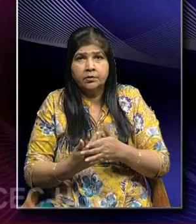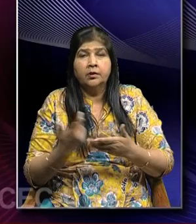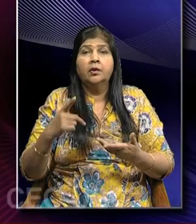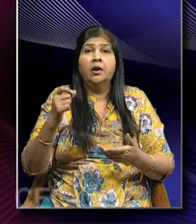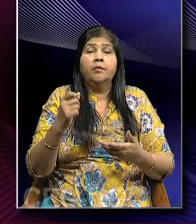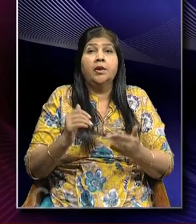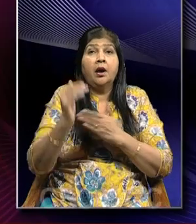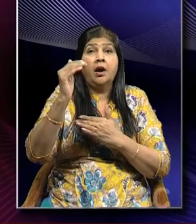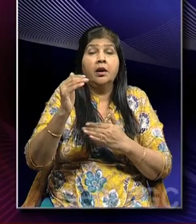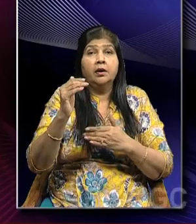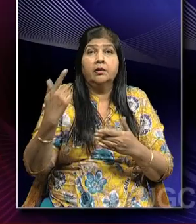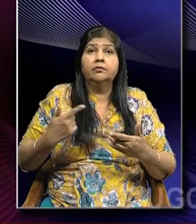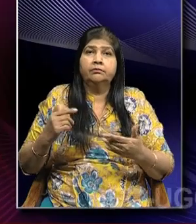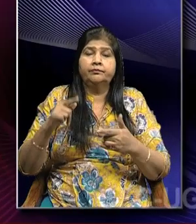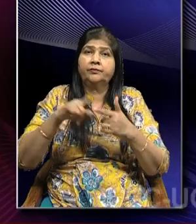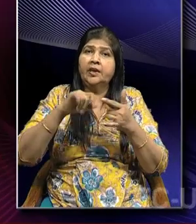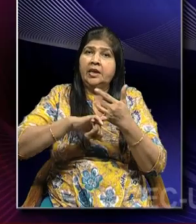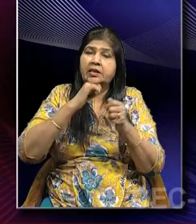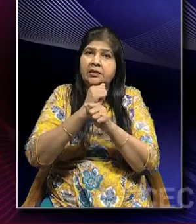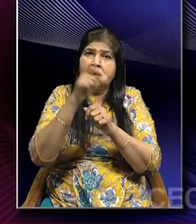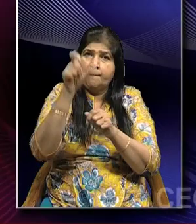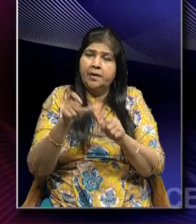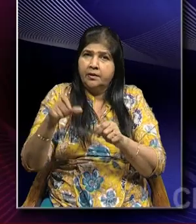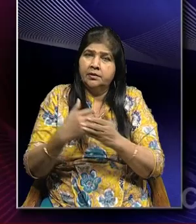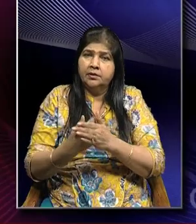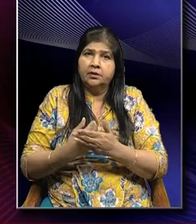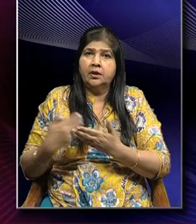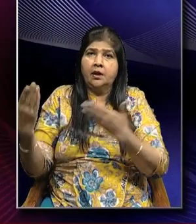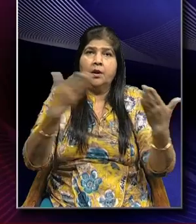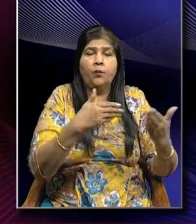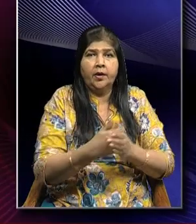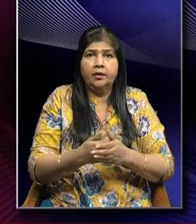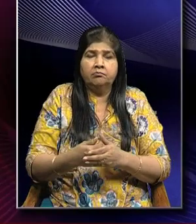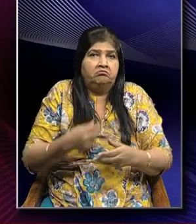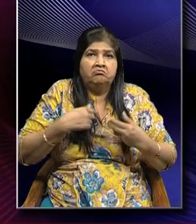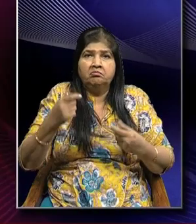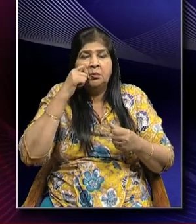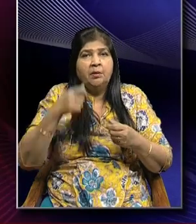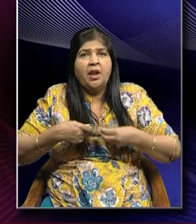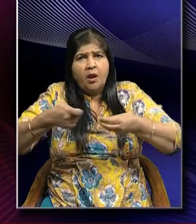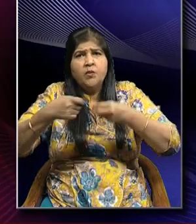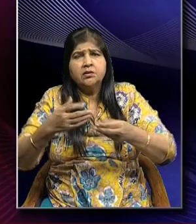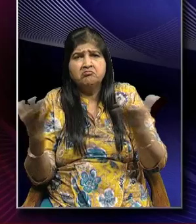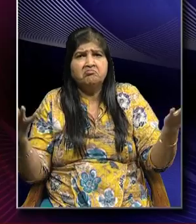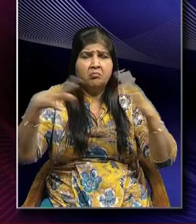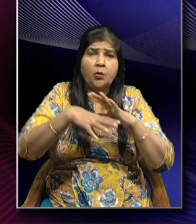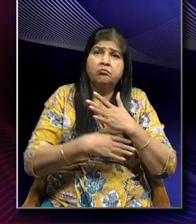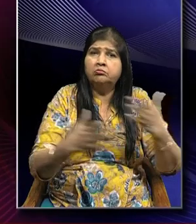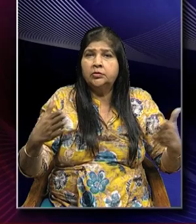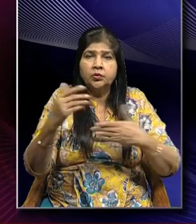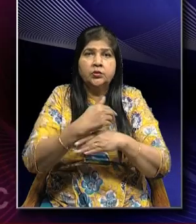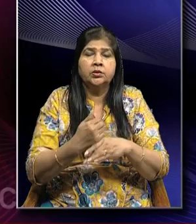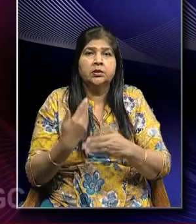which are scoring higher on ESG metrics, they are getting huge